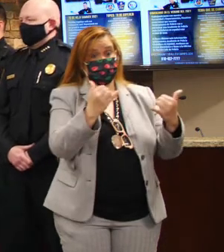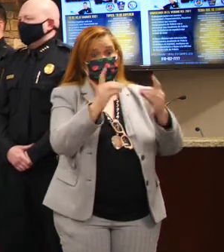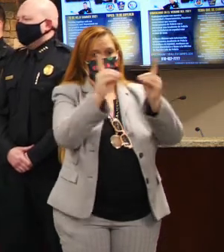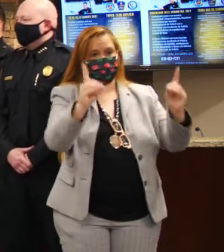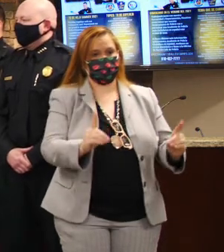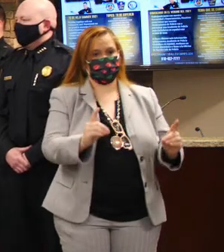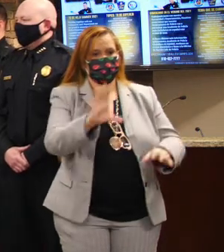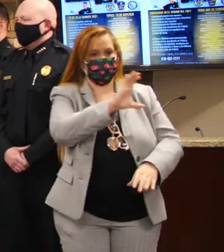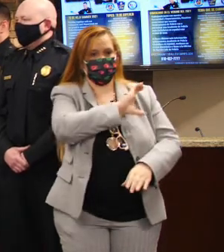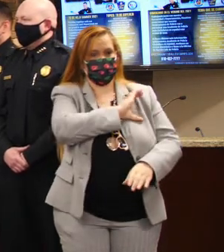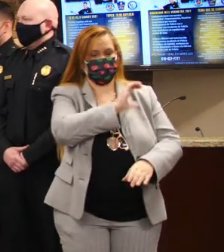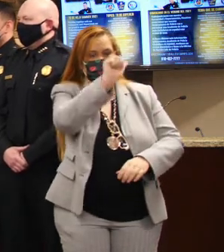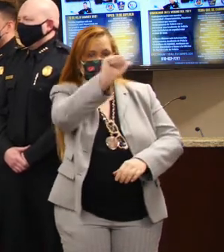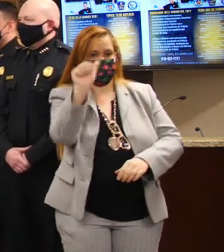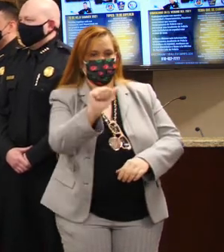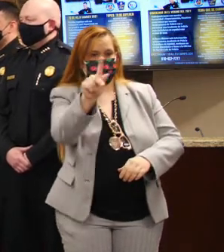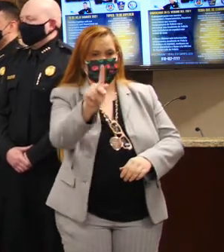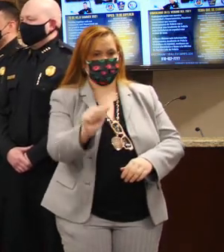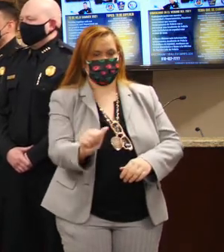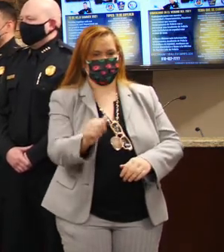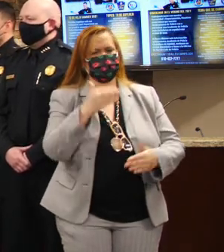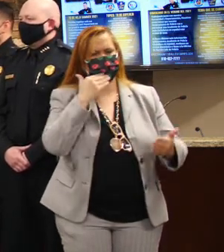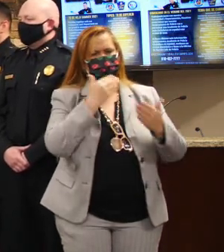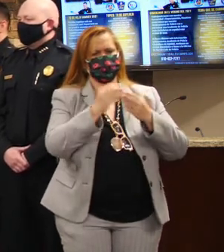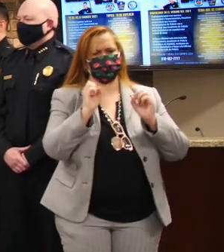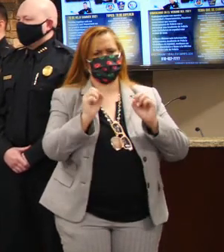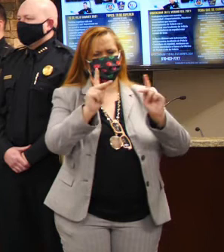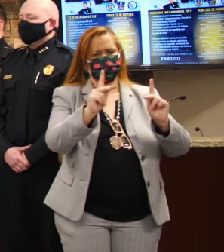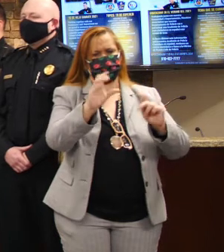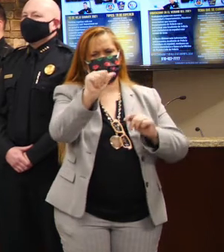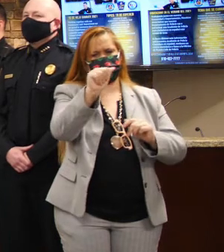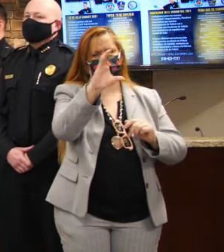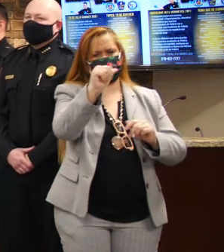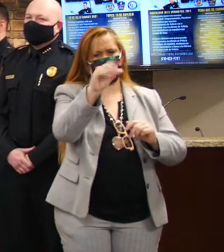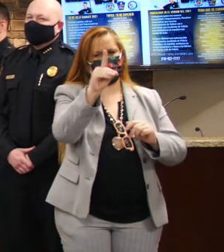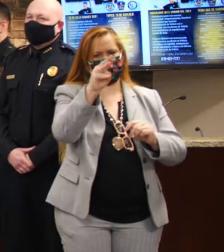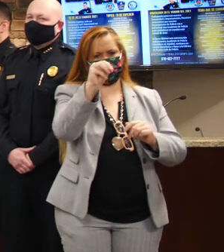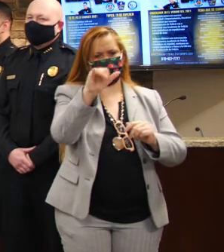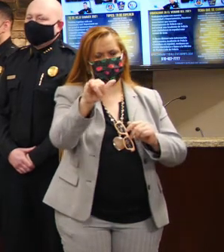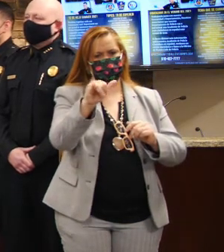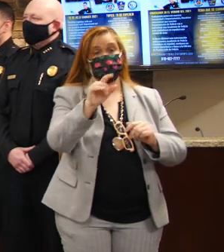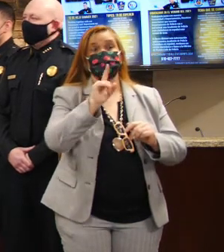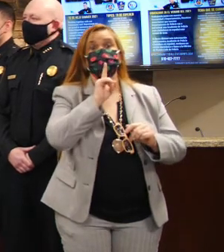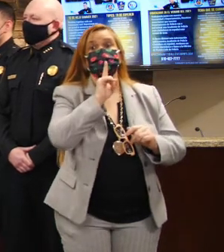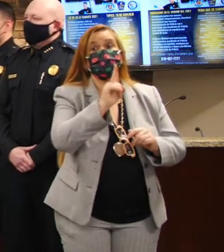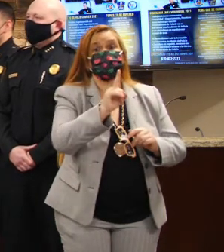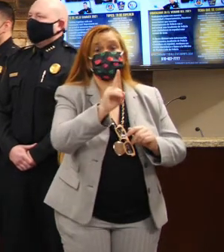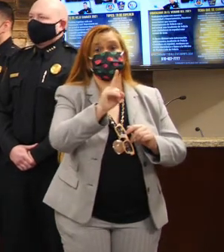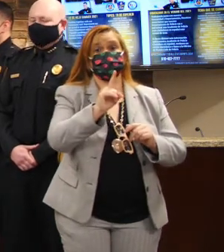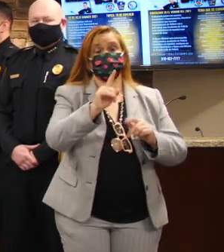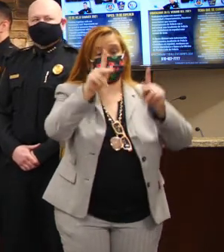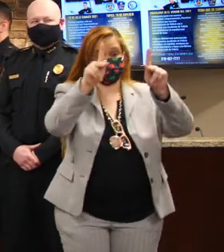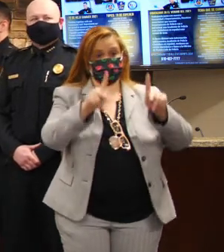Allentown. Estoy excitado por tener la oportunidad de poder enseñar en la academia, dejarles saber de qué somos aquí, expresarles